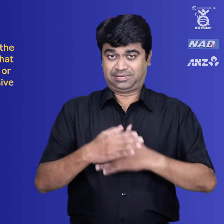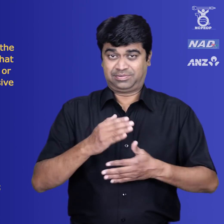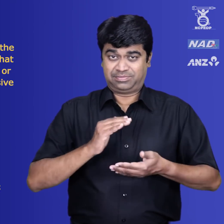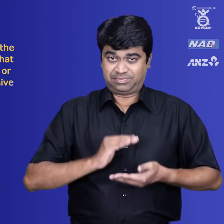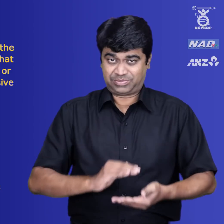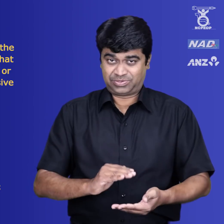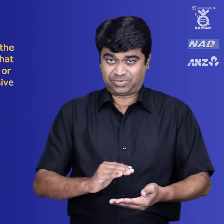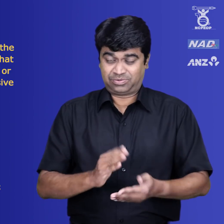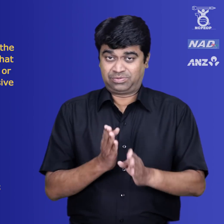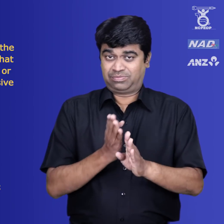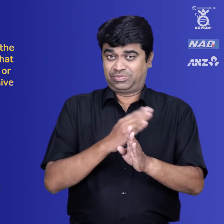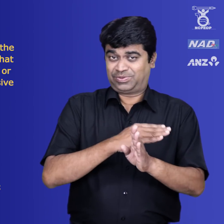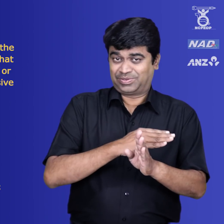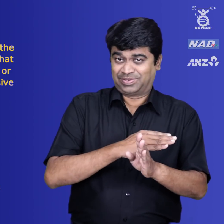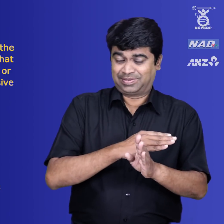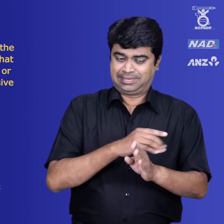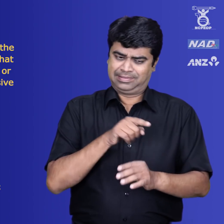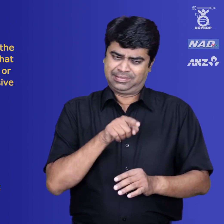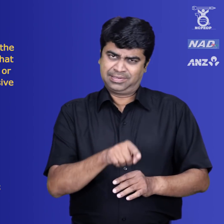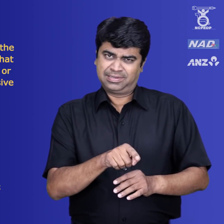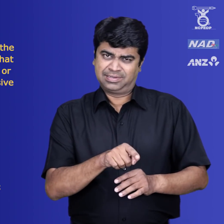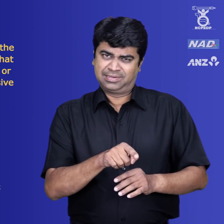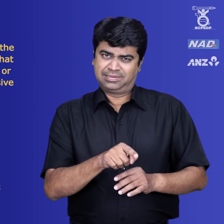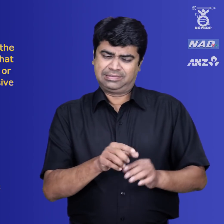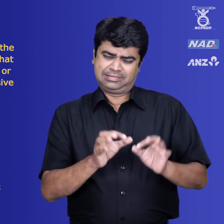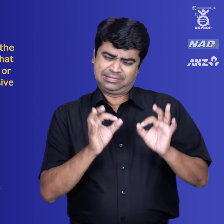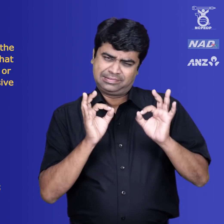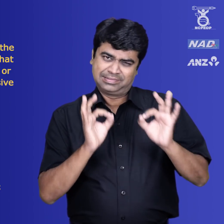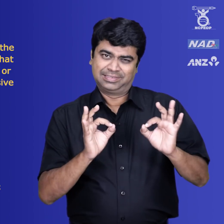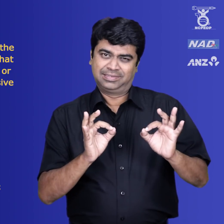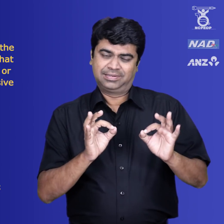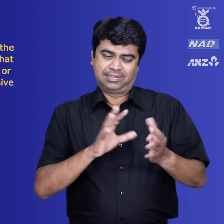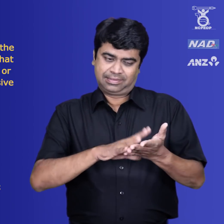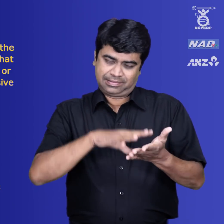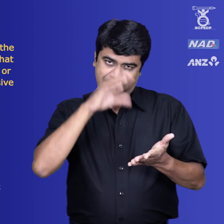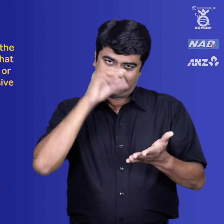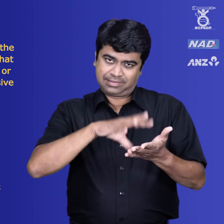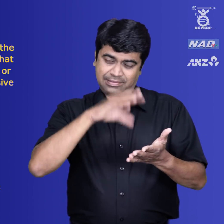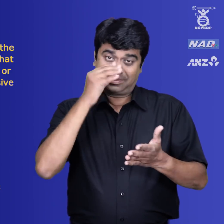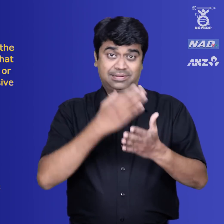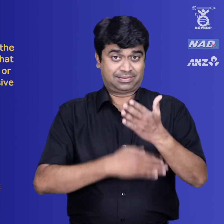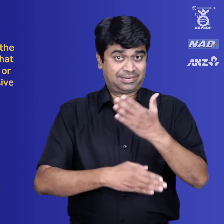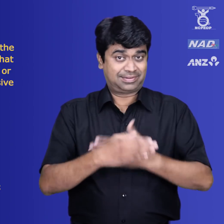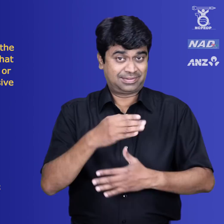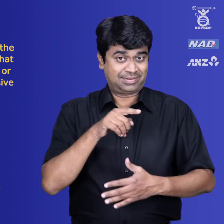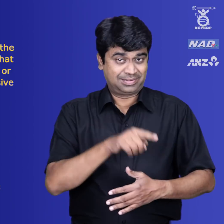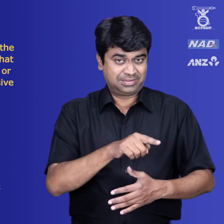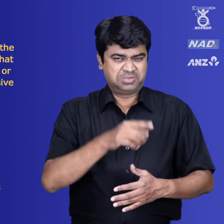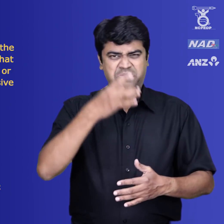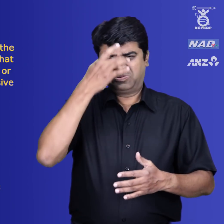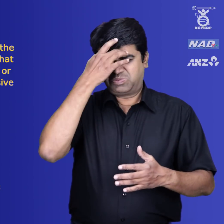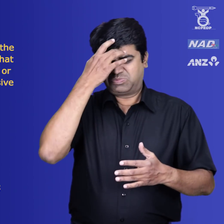Detect specific learning disabilities in children at the earliest and take